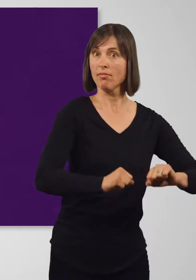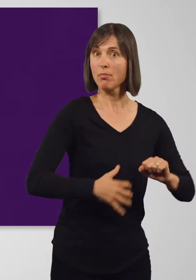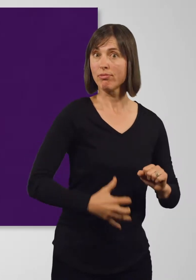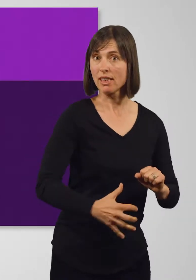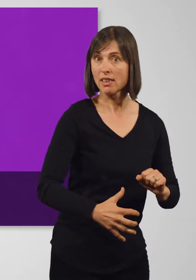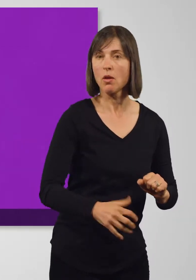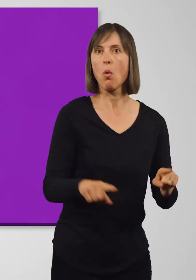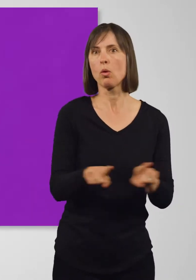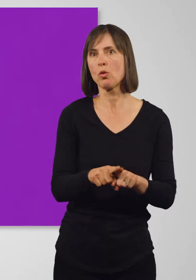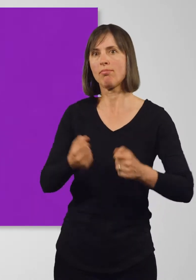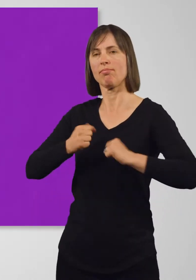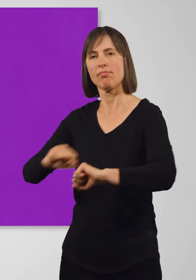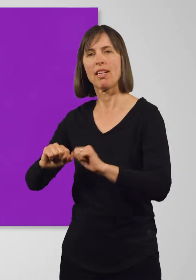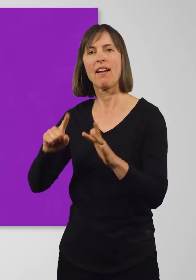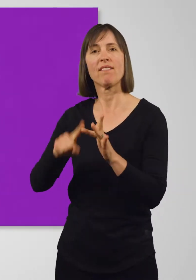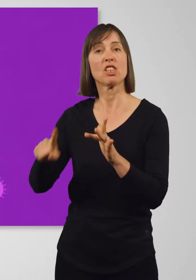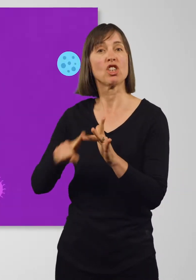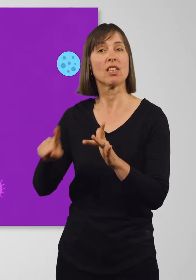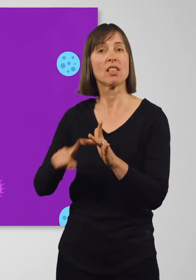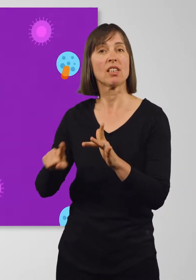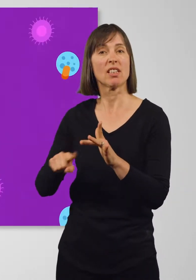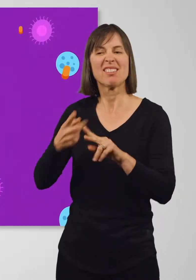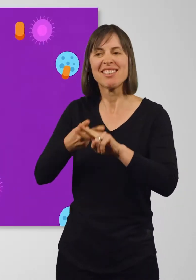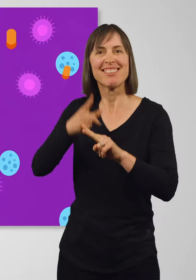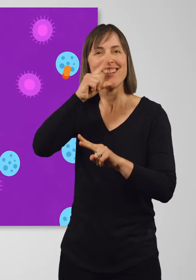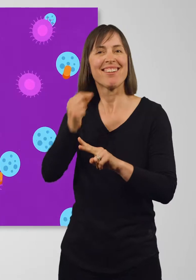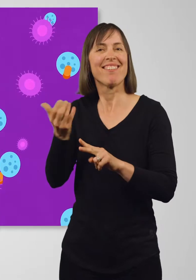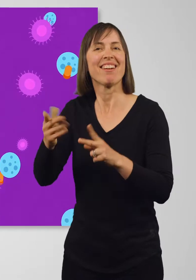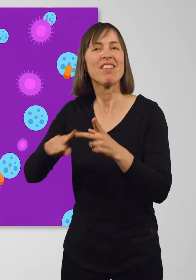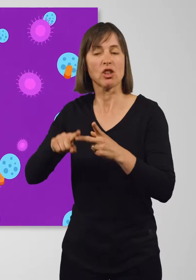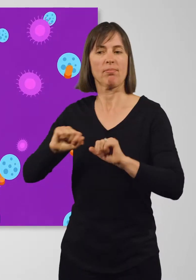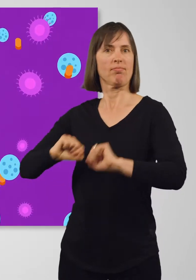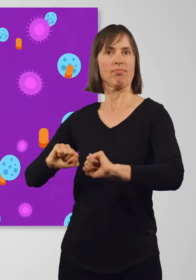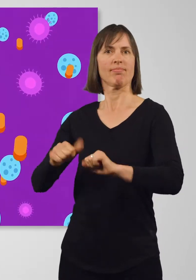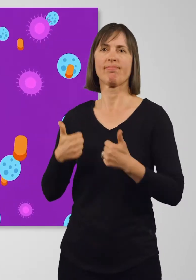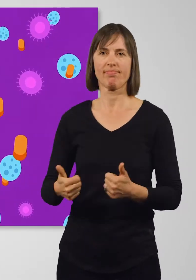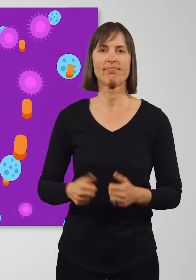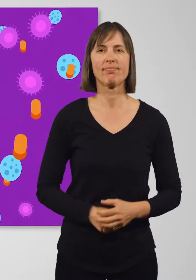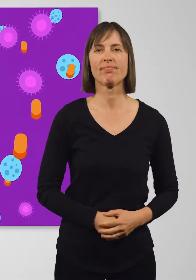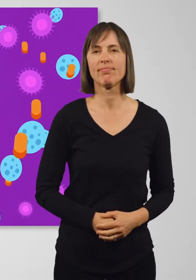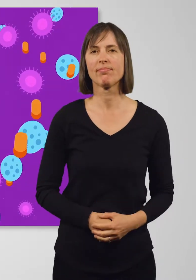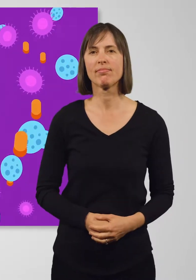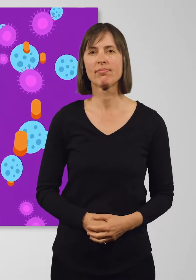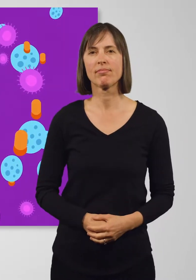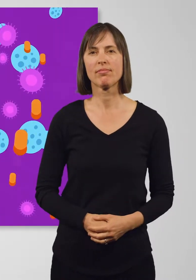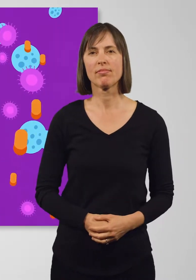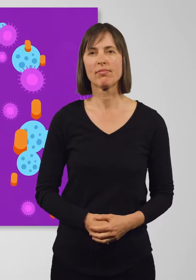Be aware that condoms are the only contraceptive method that can also protect you from getting certain infections during